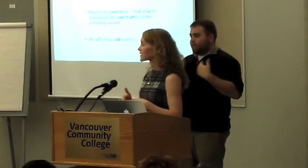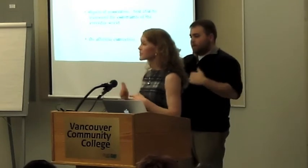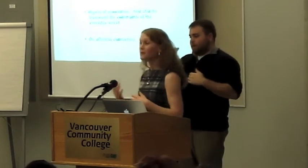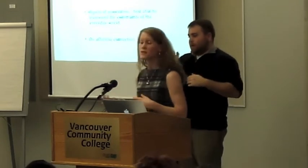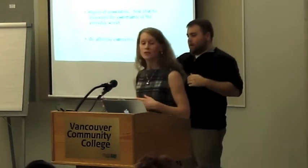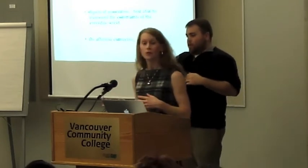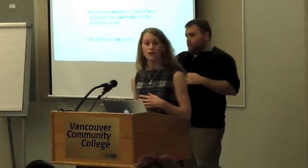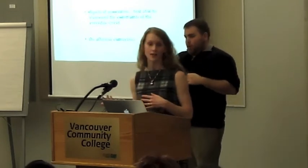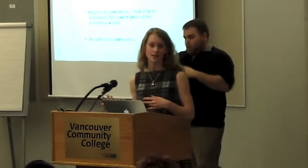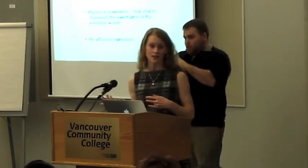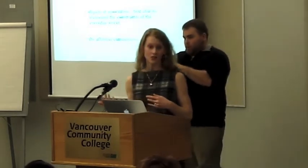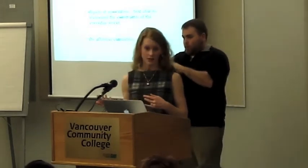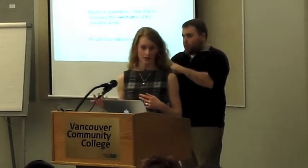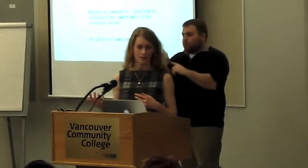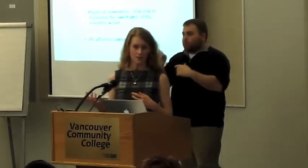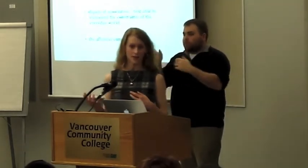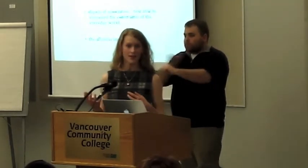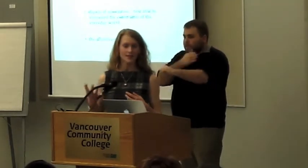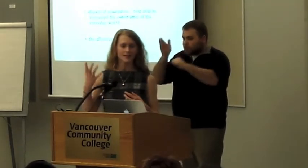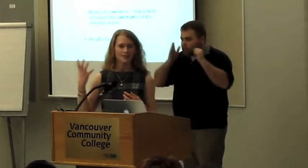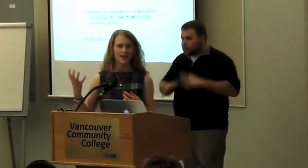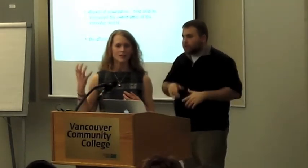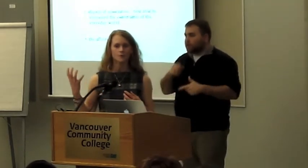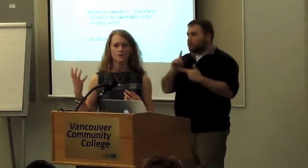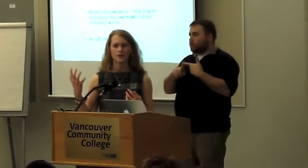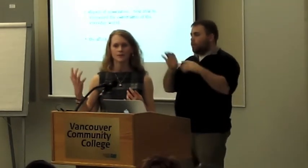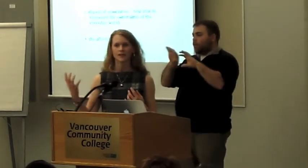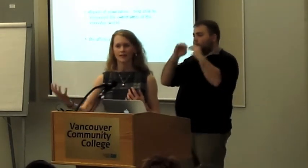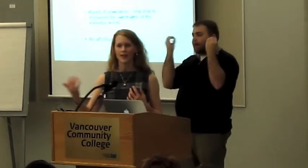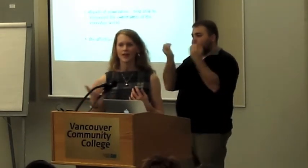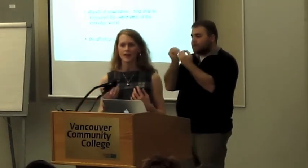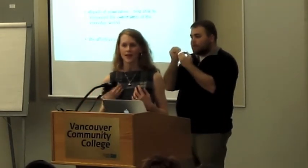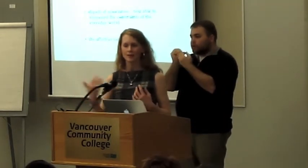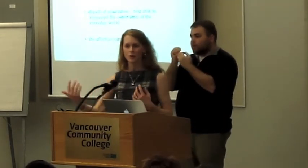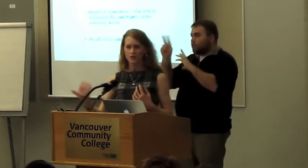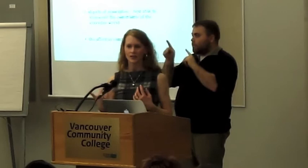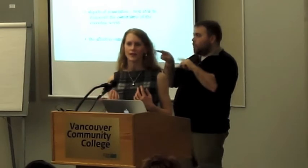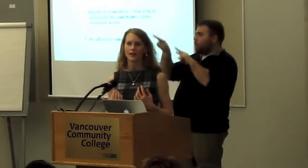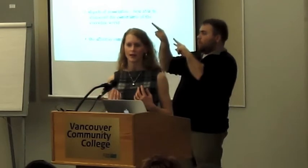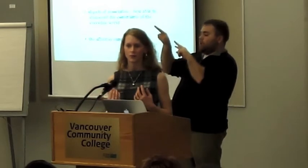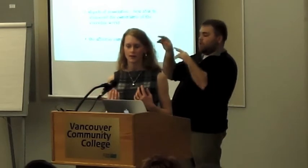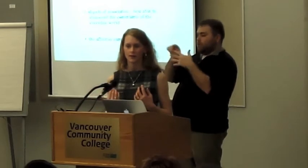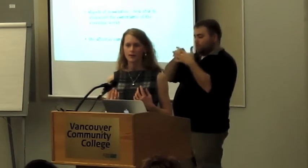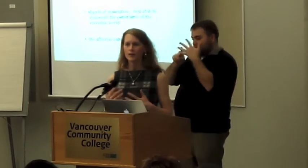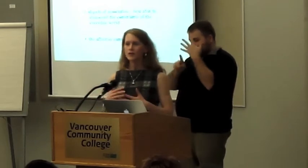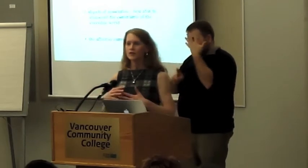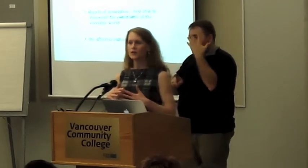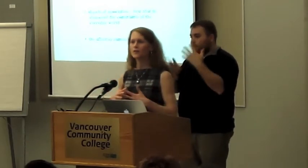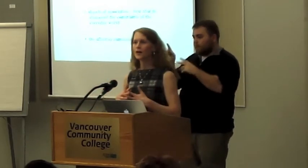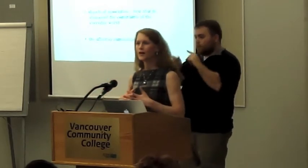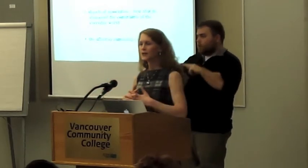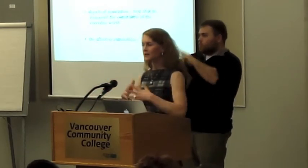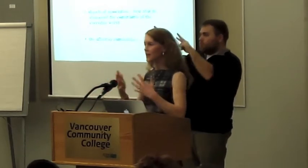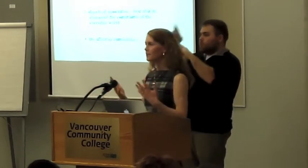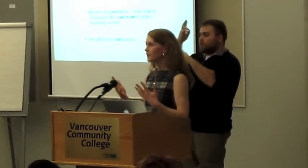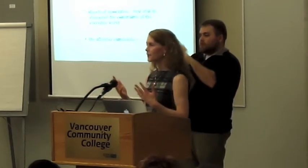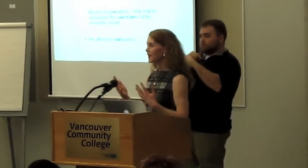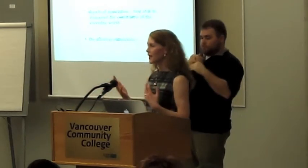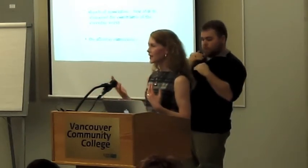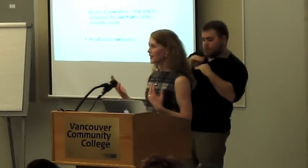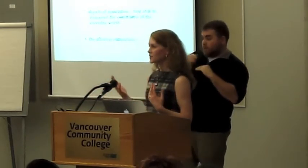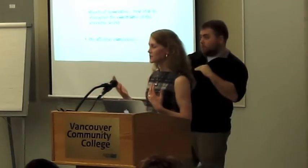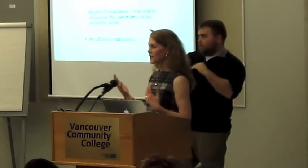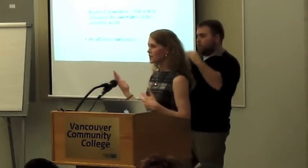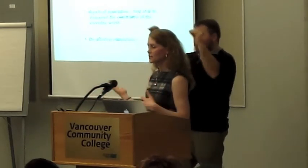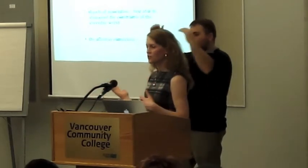it may be. Sometimes it's an organization because it stands for something that they can emotionally connect with. So an example